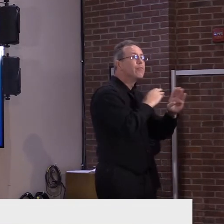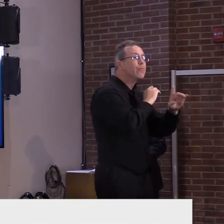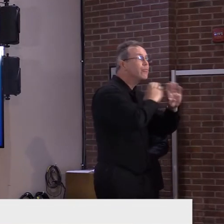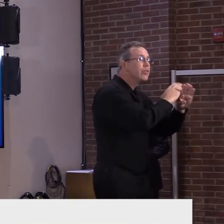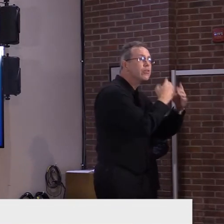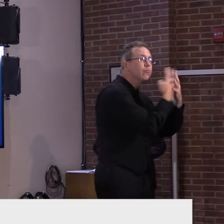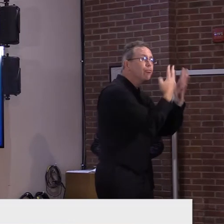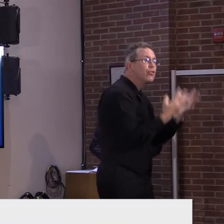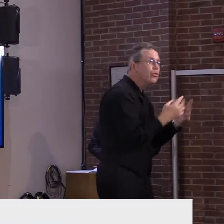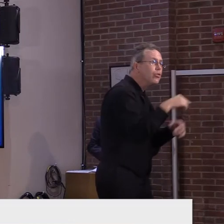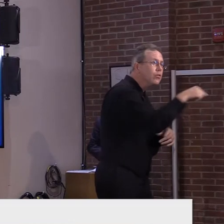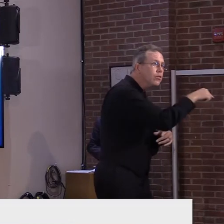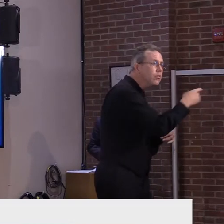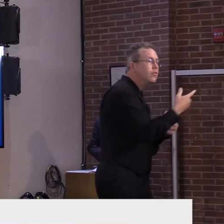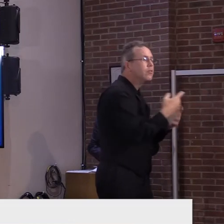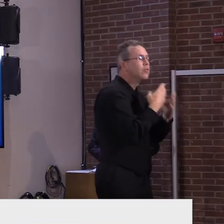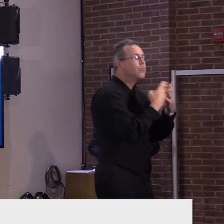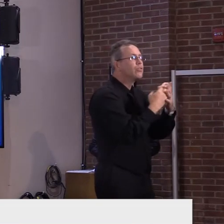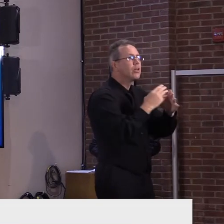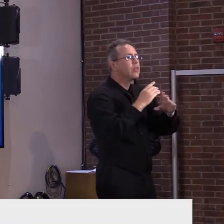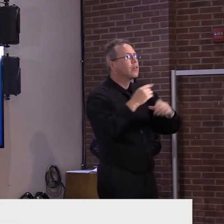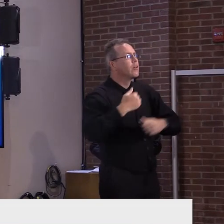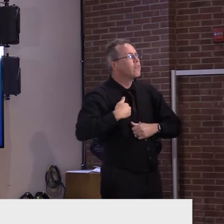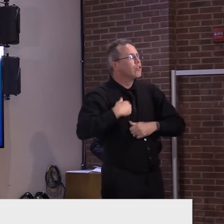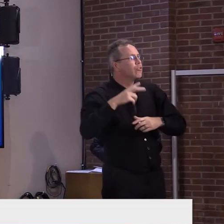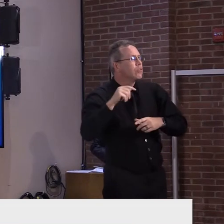vulnerable populations.